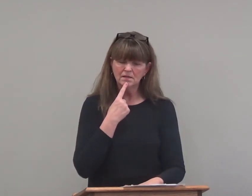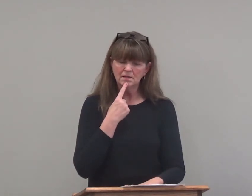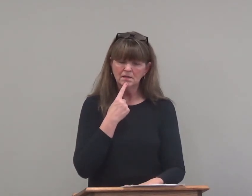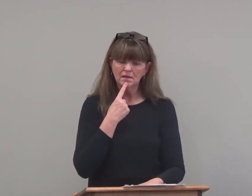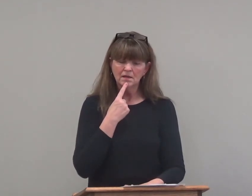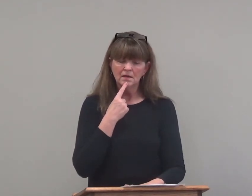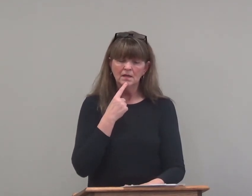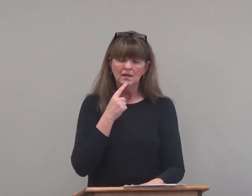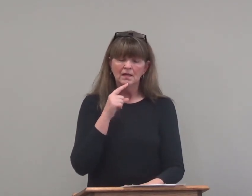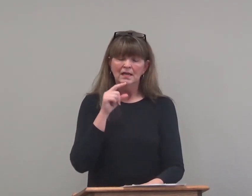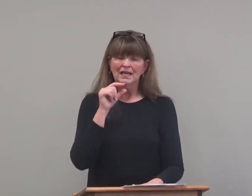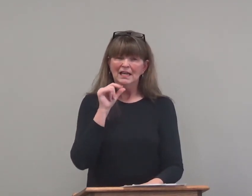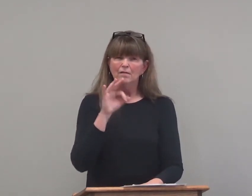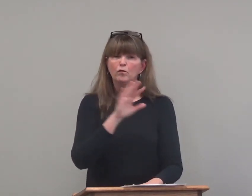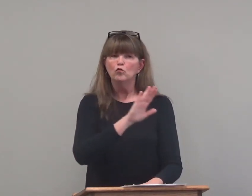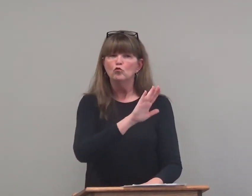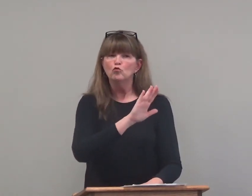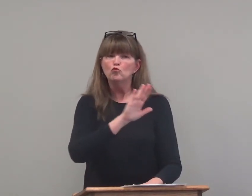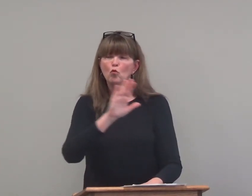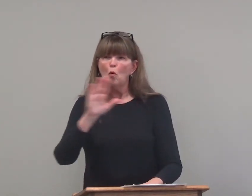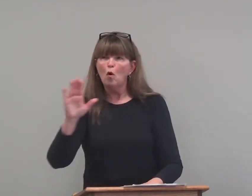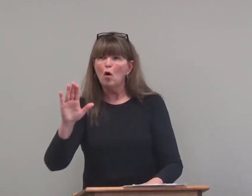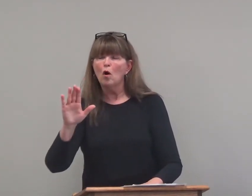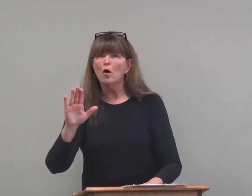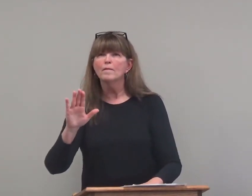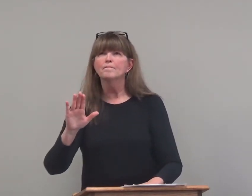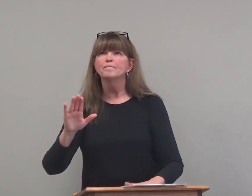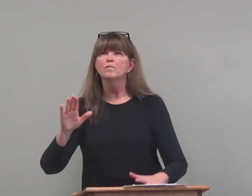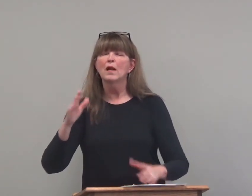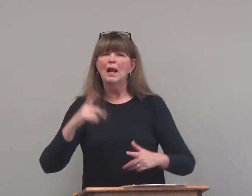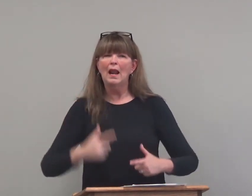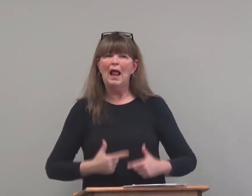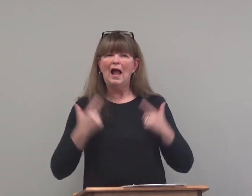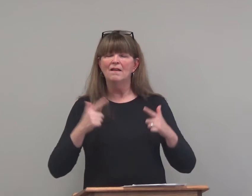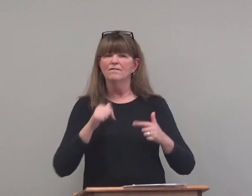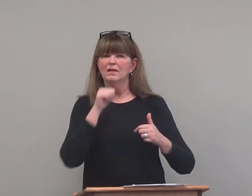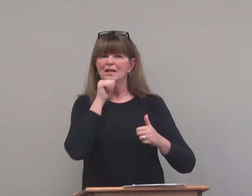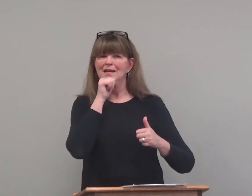us. That's what I believe. And the verses go on to say,